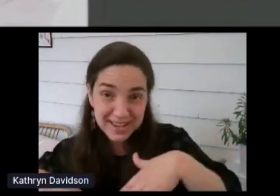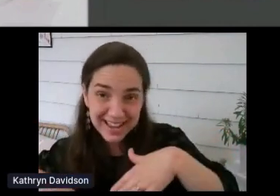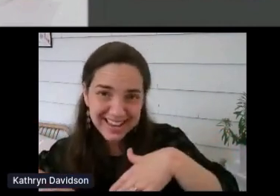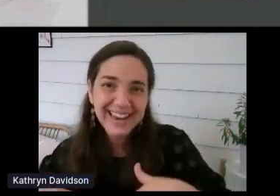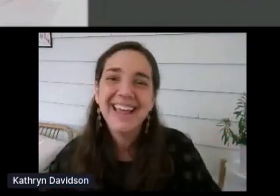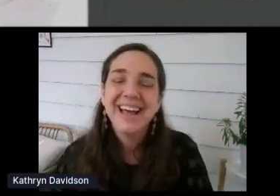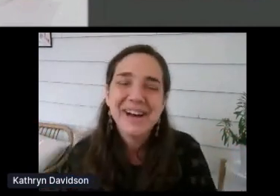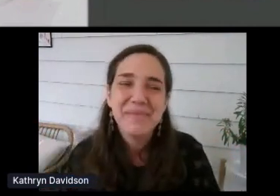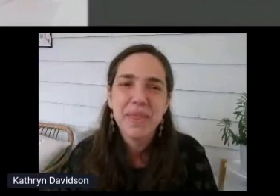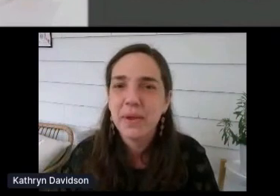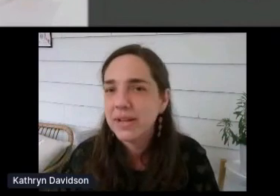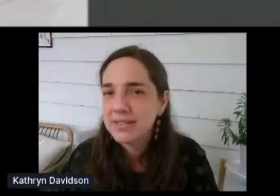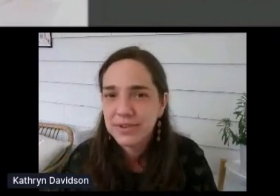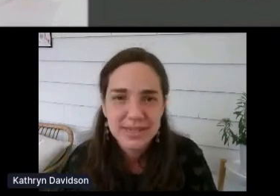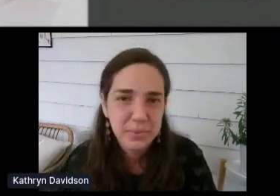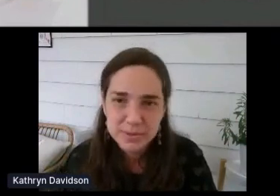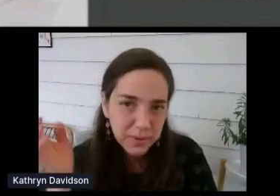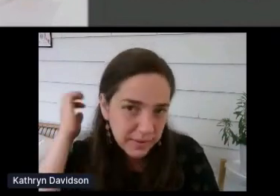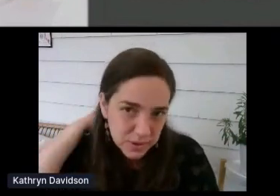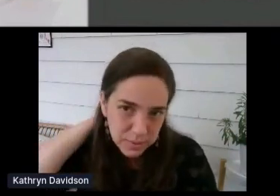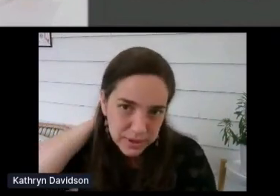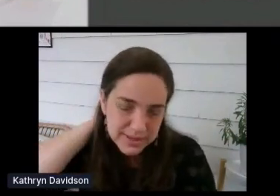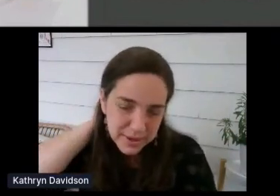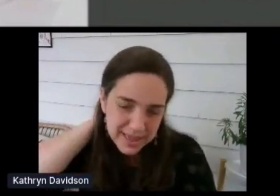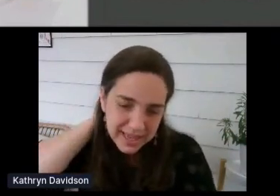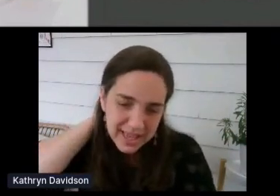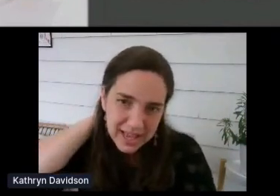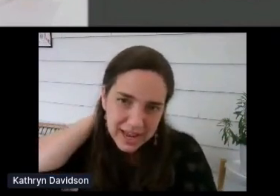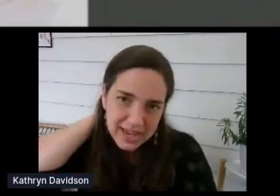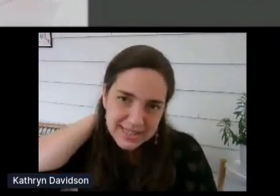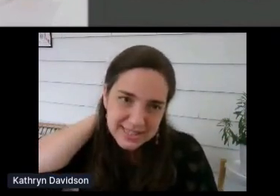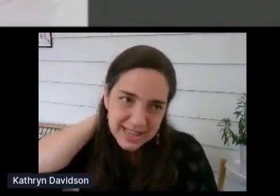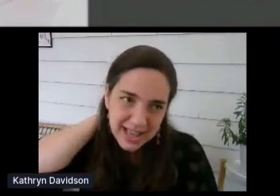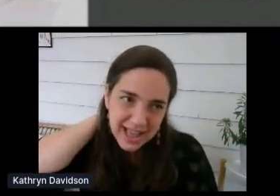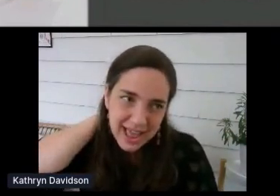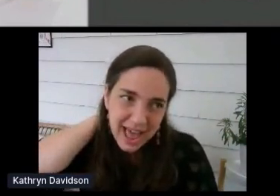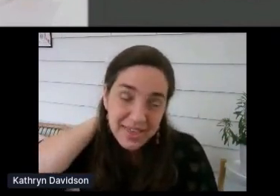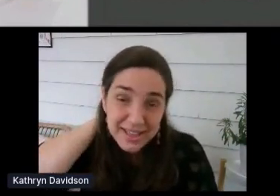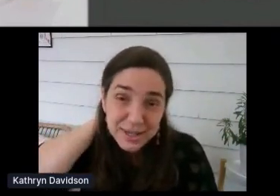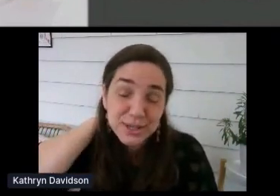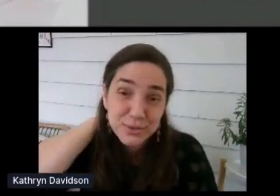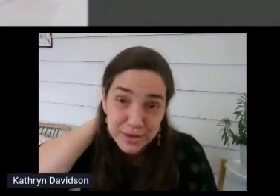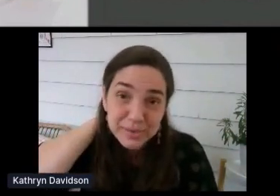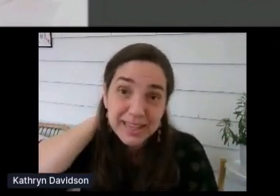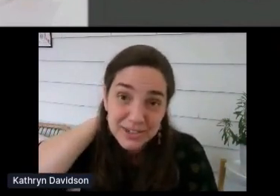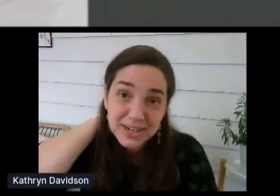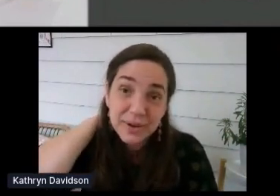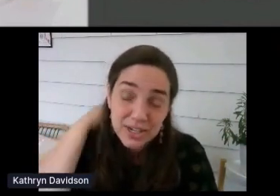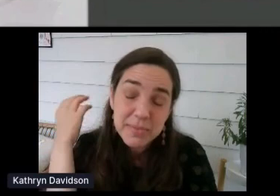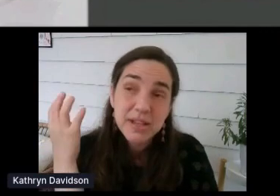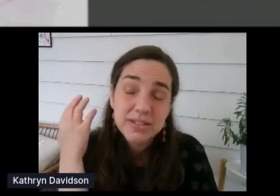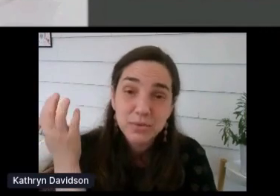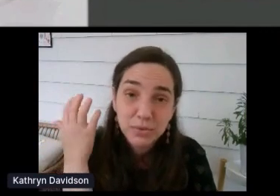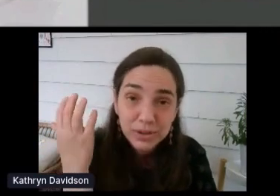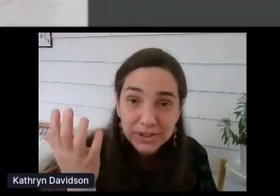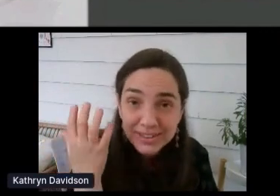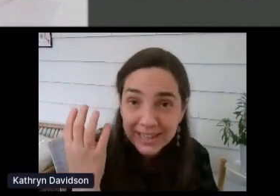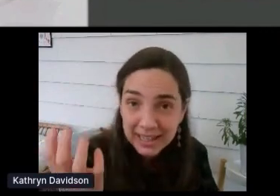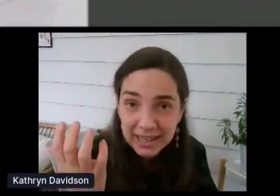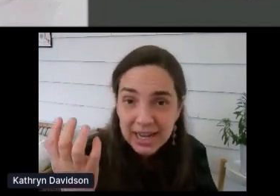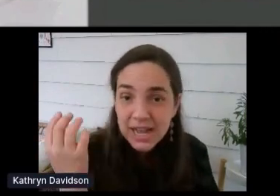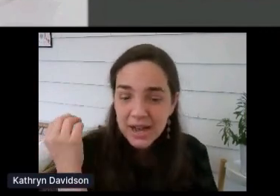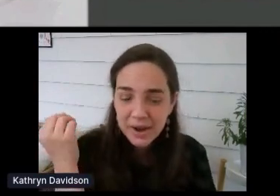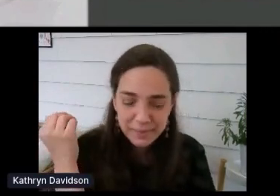there to feed in than there is, for example, in spoken language corpora. So I think it's an extremely interesting question. I mean, there's a